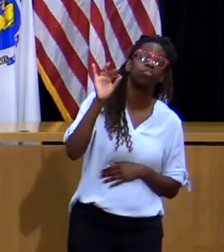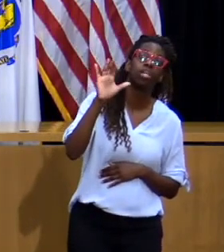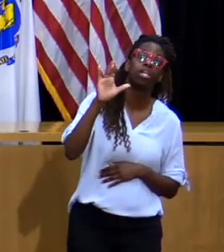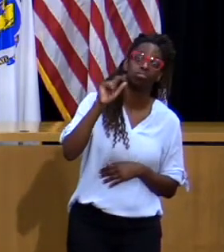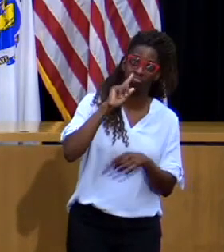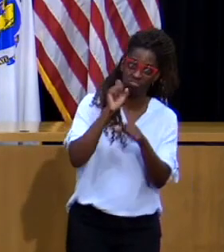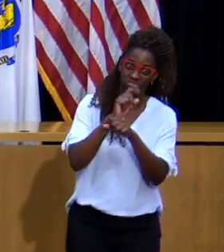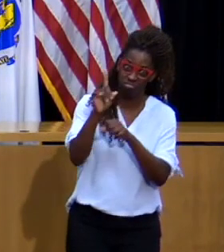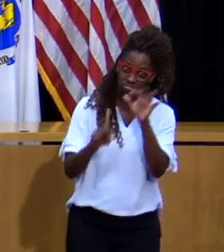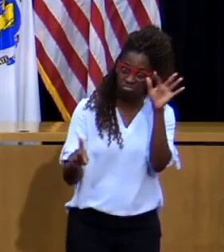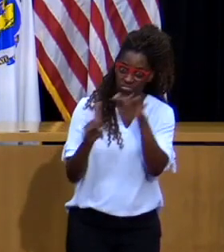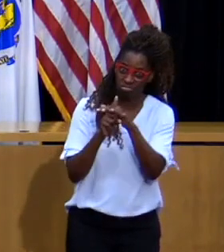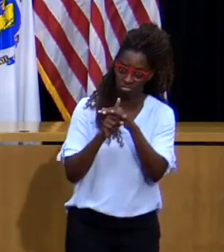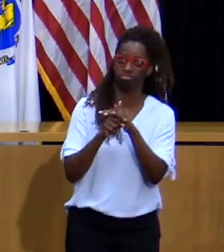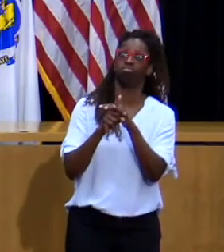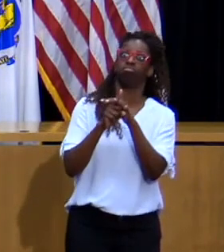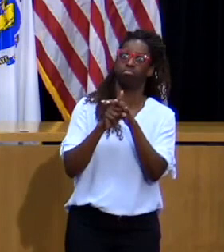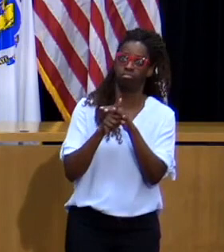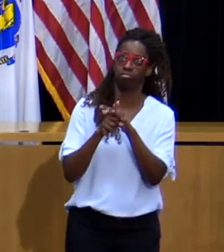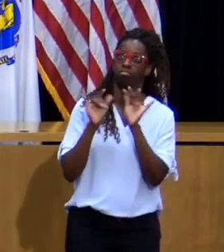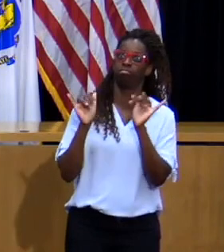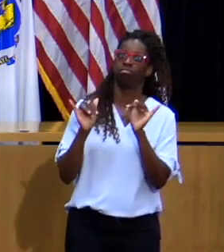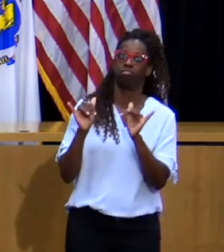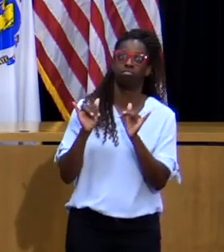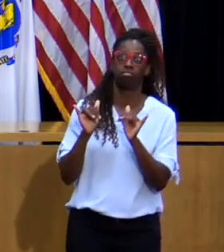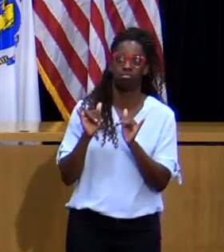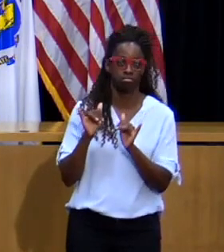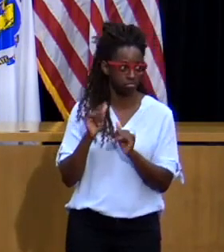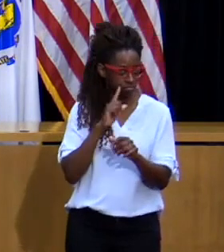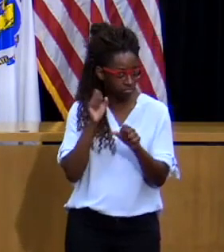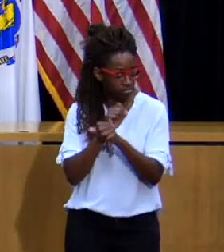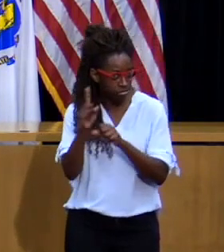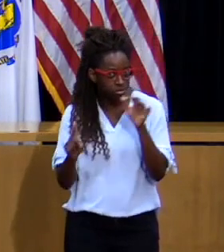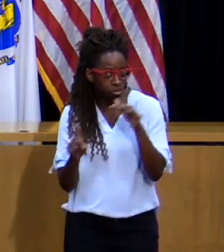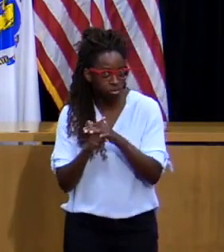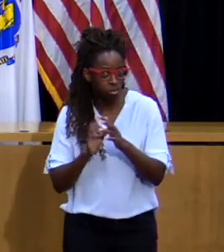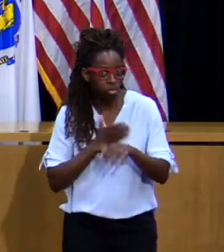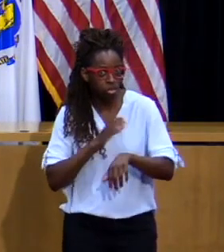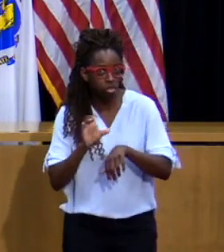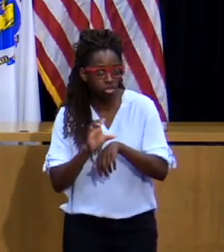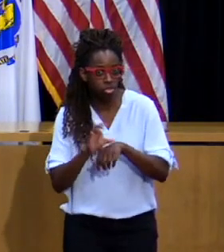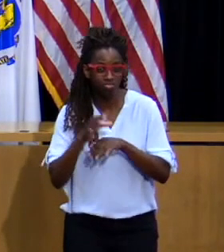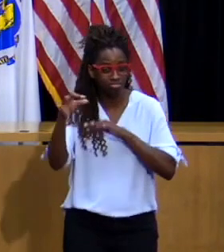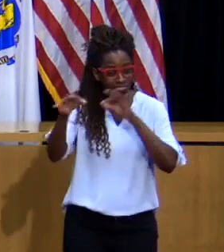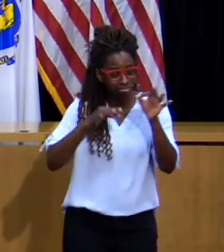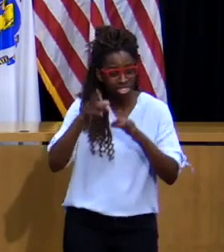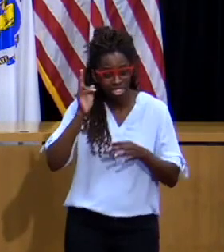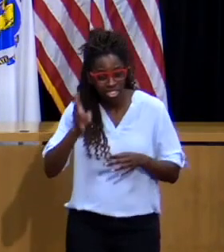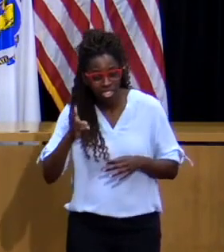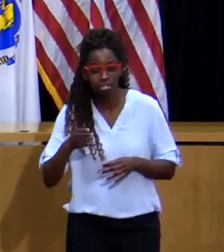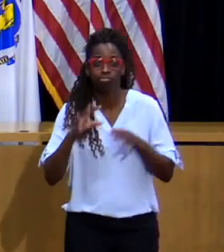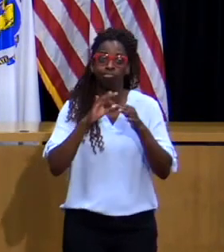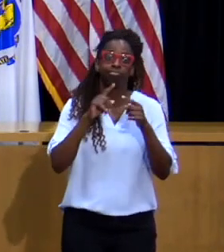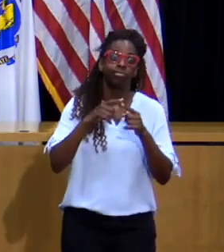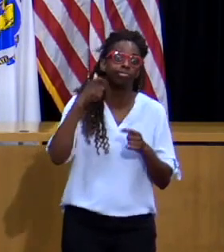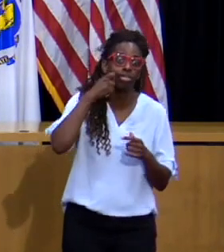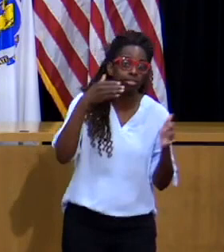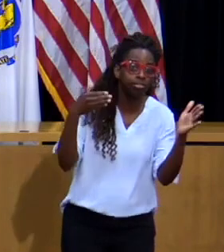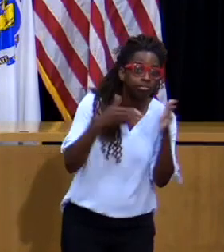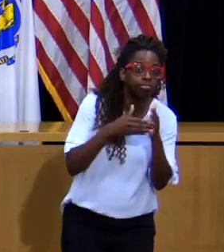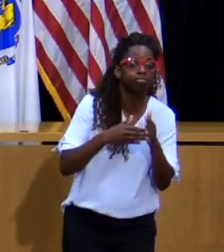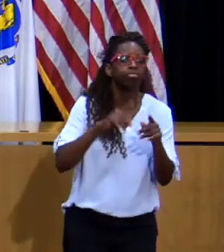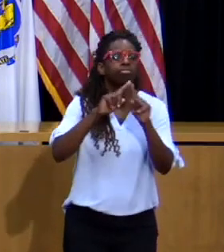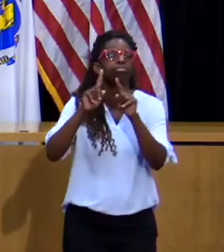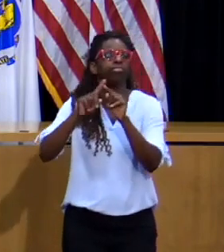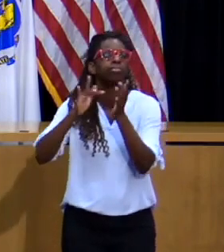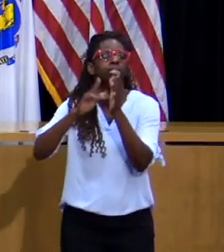to the issues of historical, racism, historical issues with getting health care.